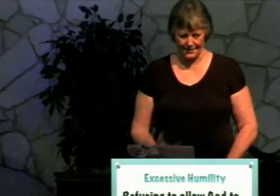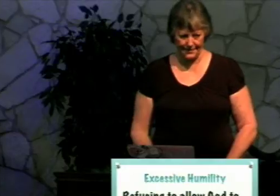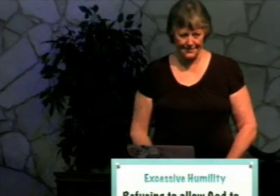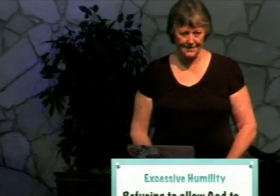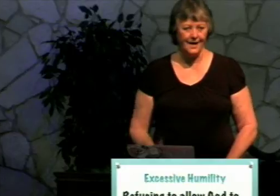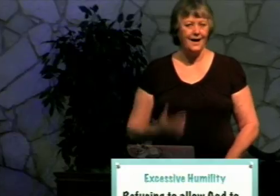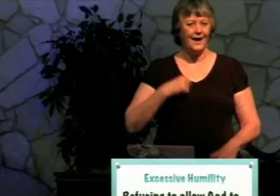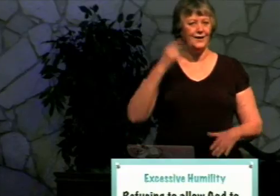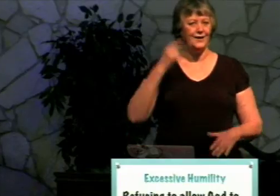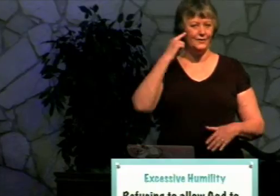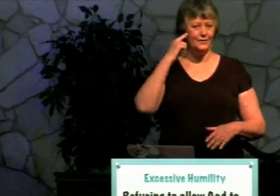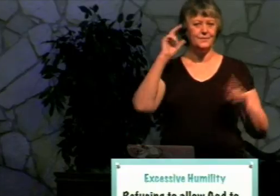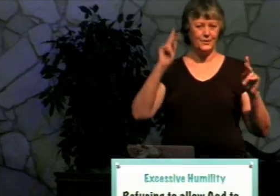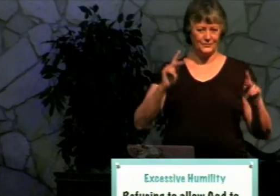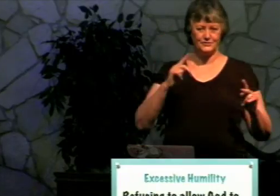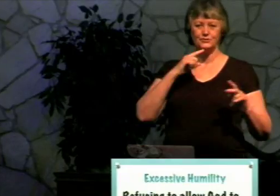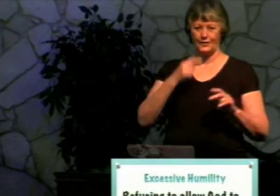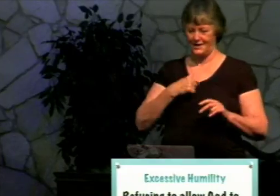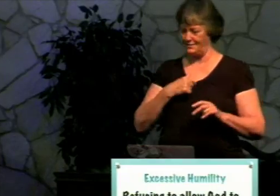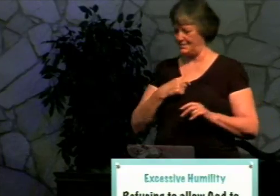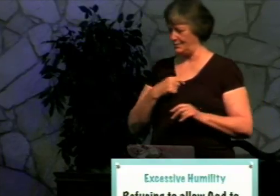Okay? I heard a person